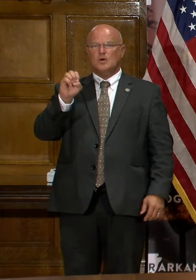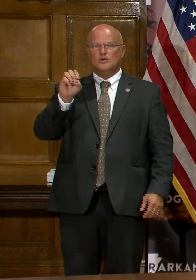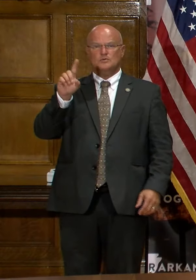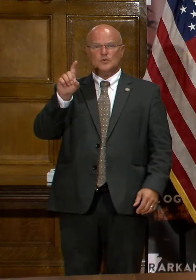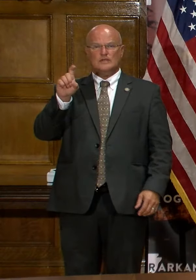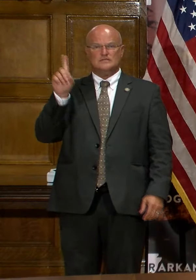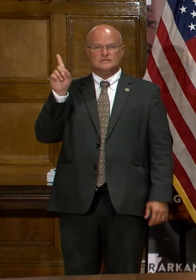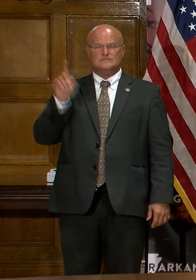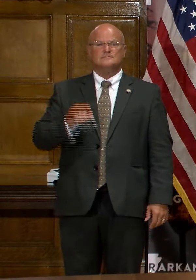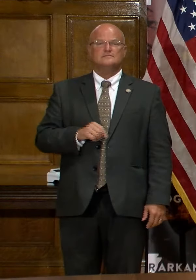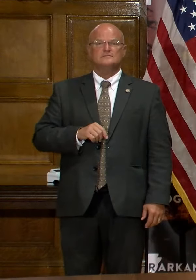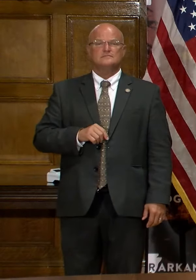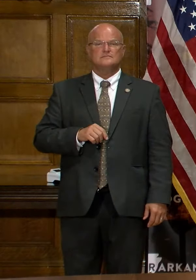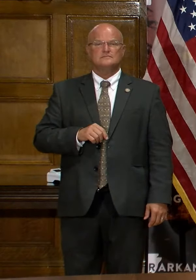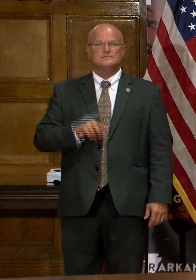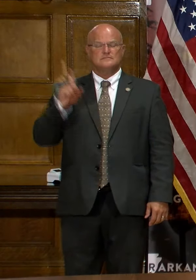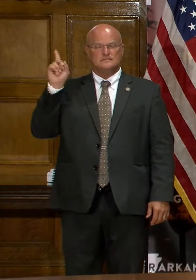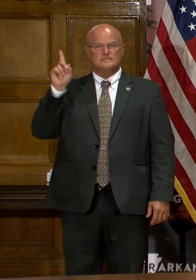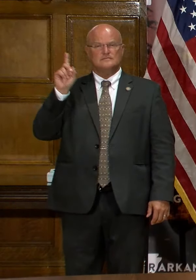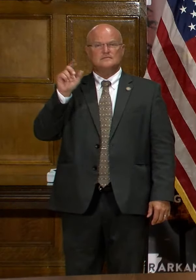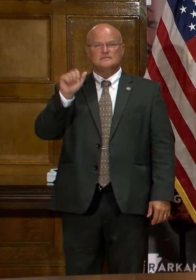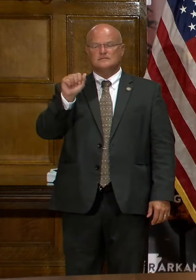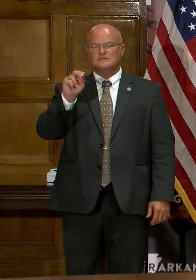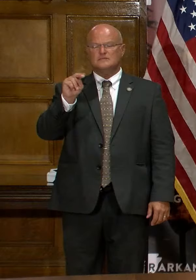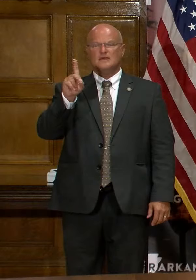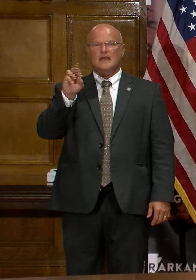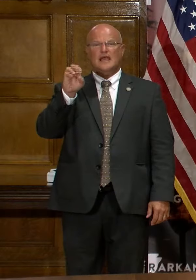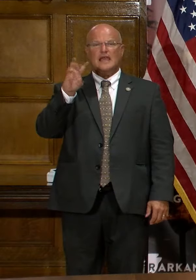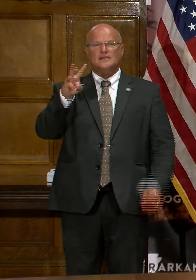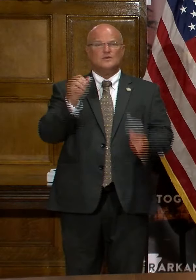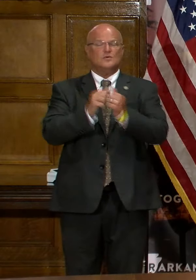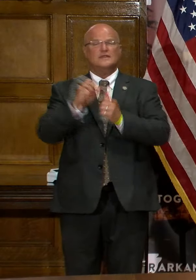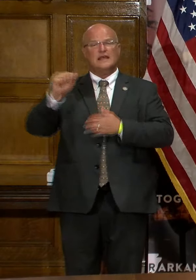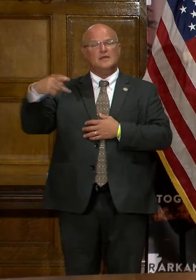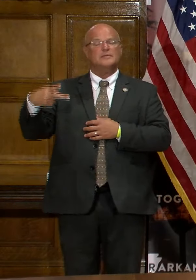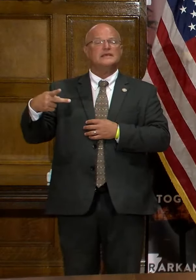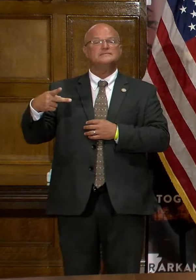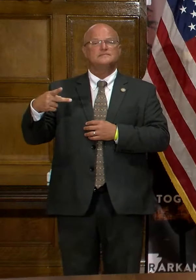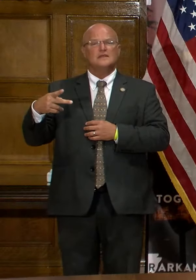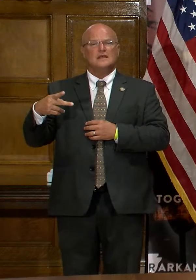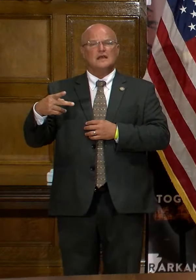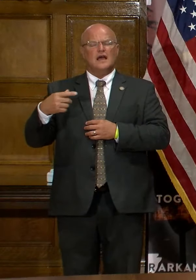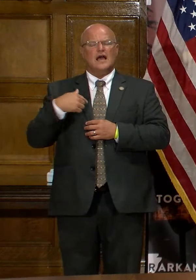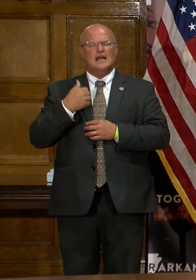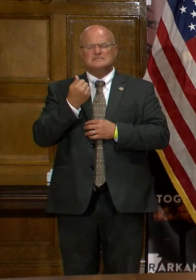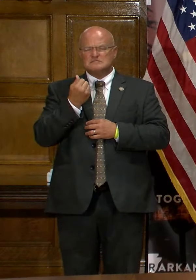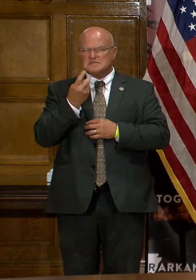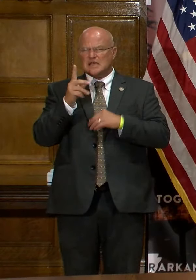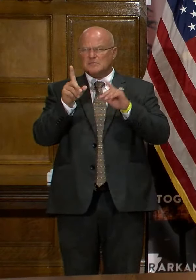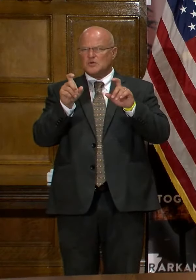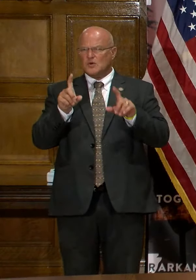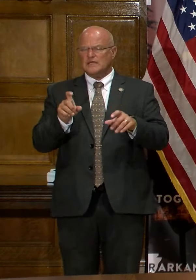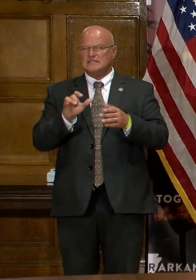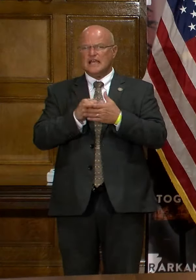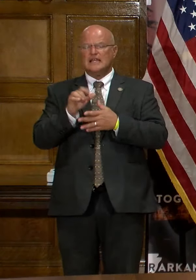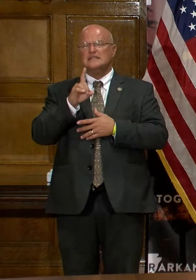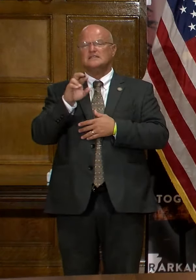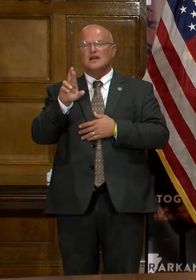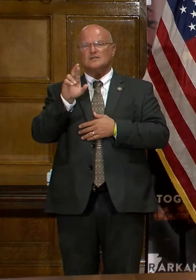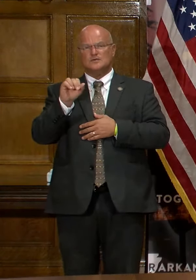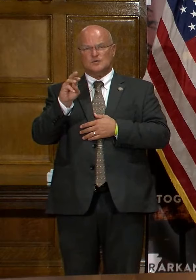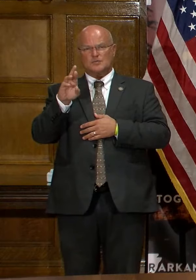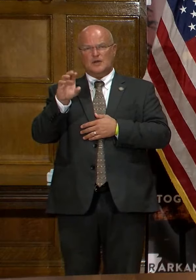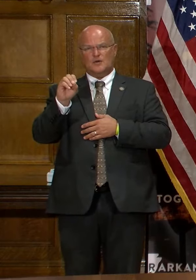remotely? Yeah, Governor, this is Andrew with AP. Had a couple questions for you and for Dr.